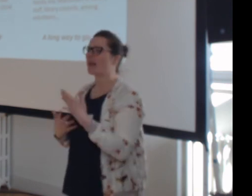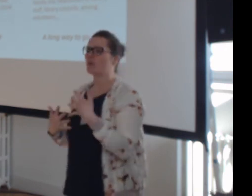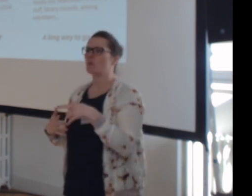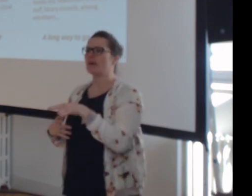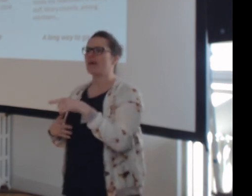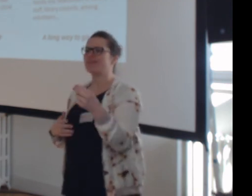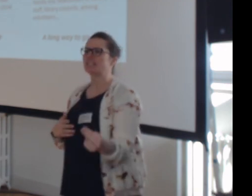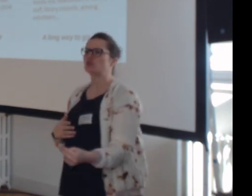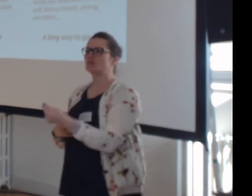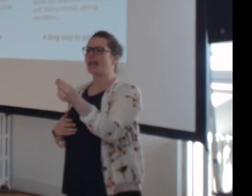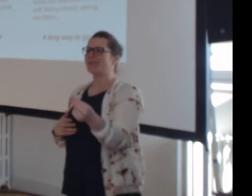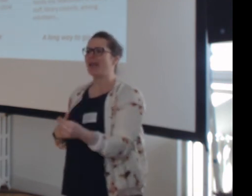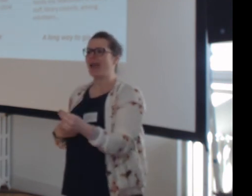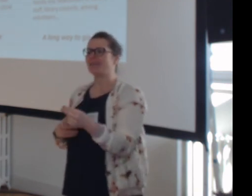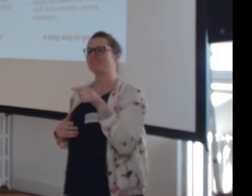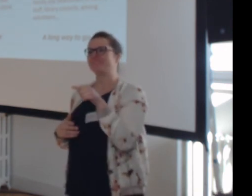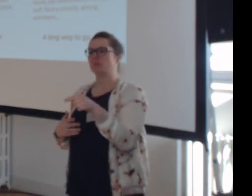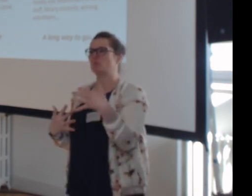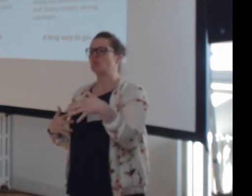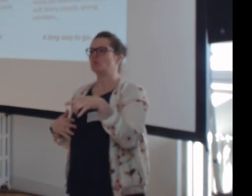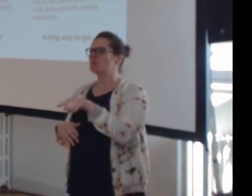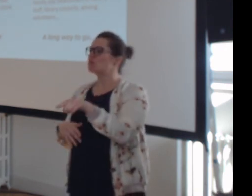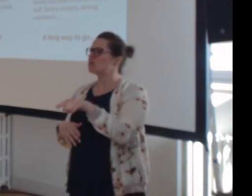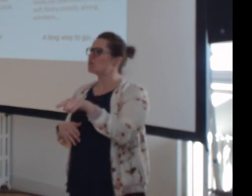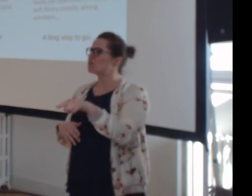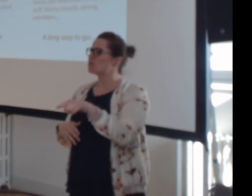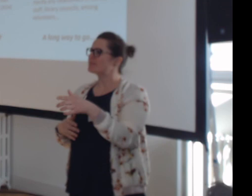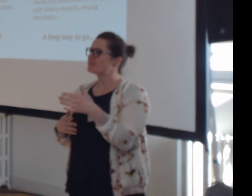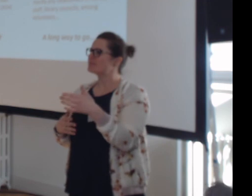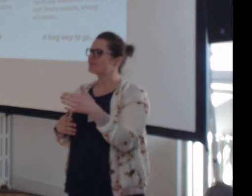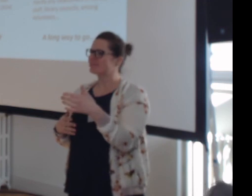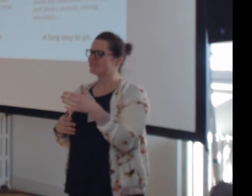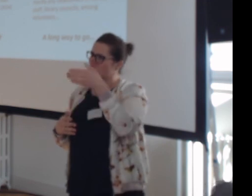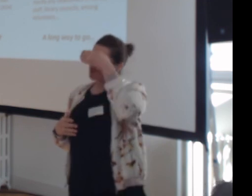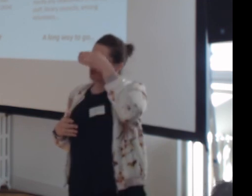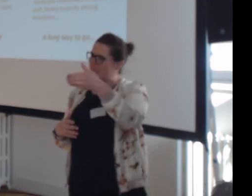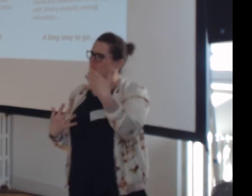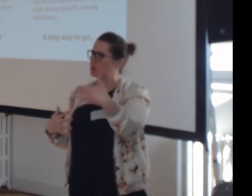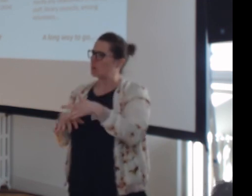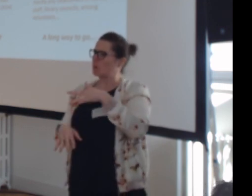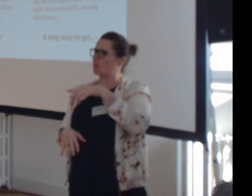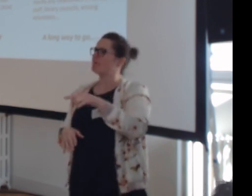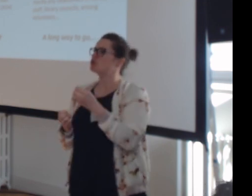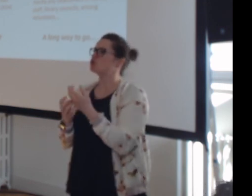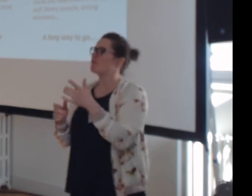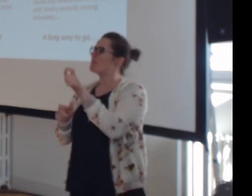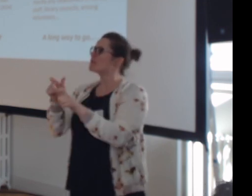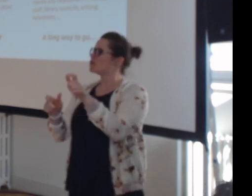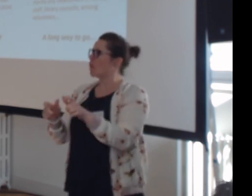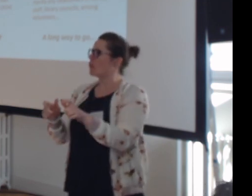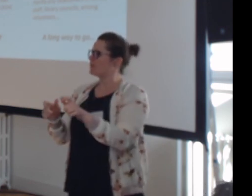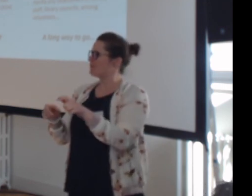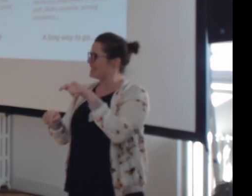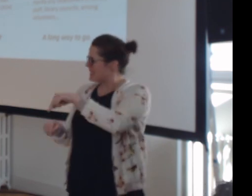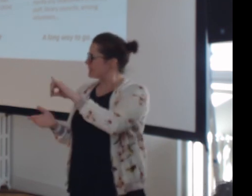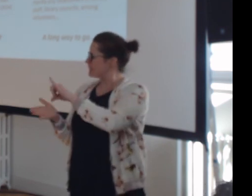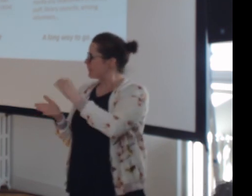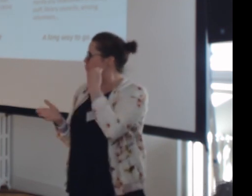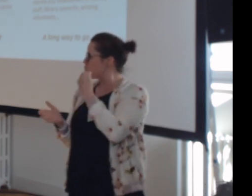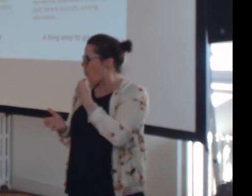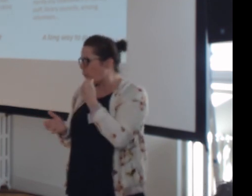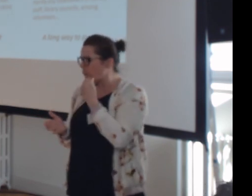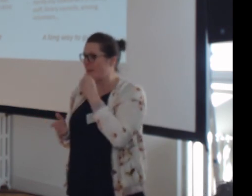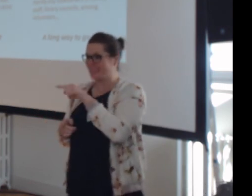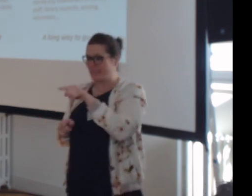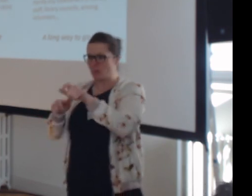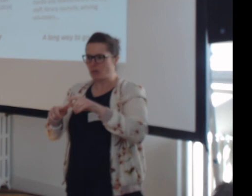talk about nationality. That's an extremely tricky concept because so many people living in our cities